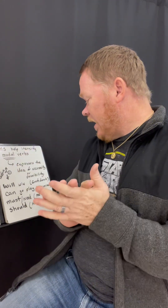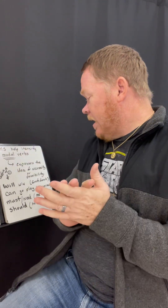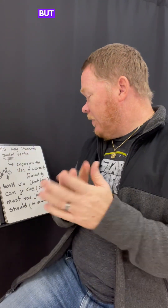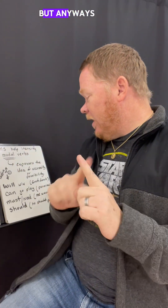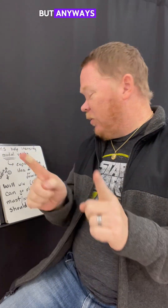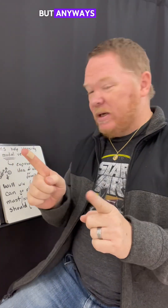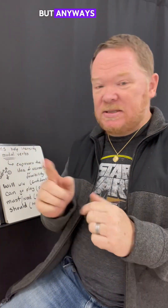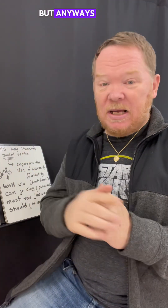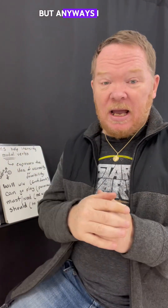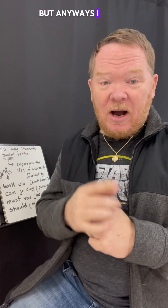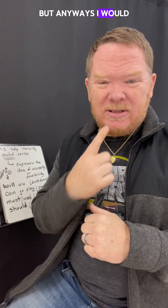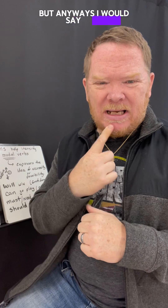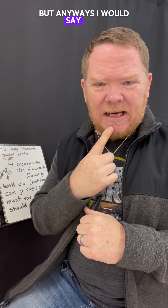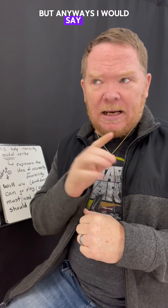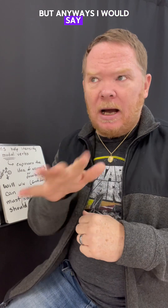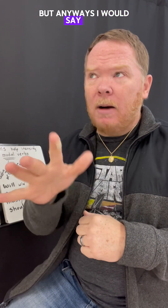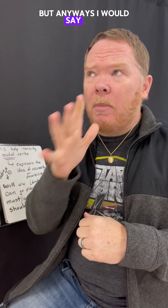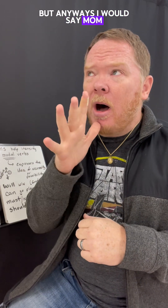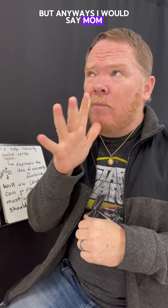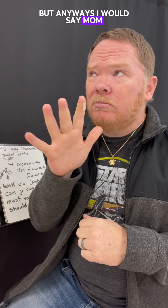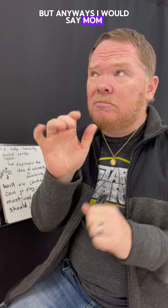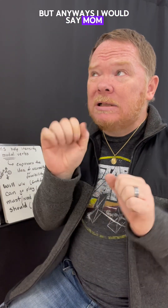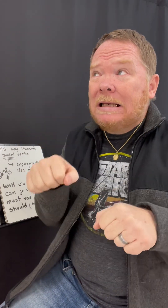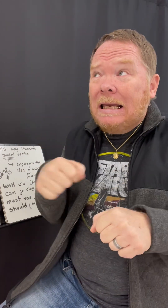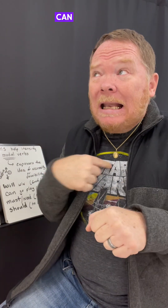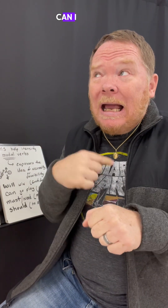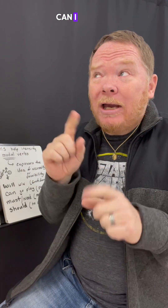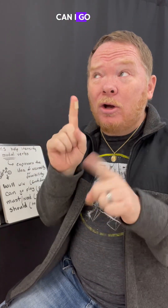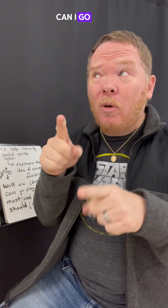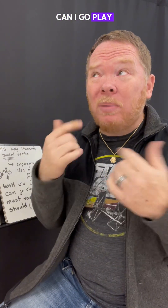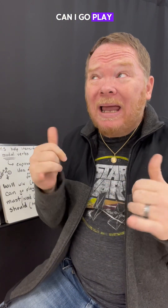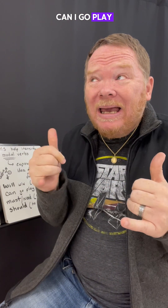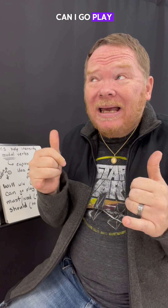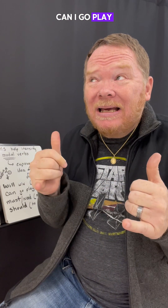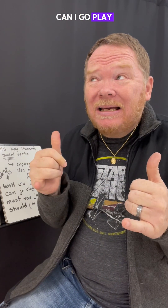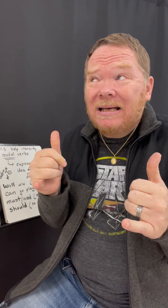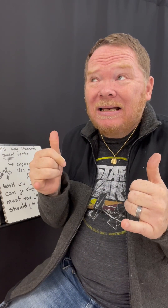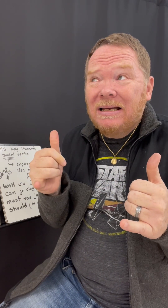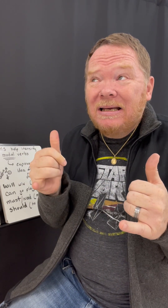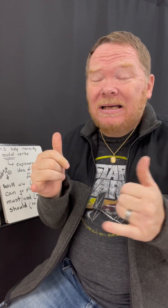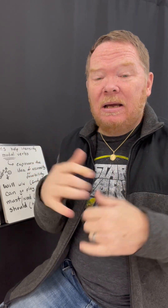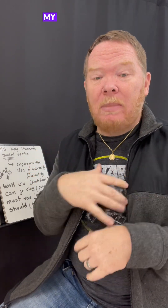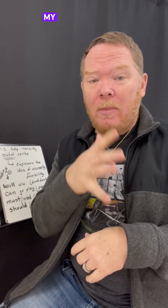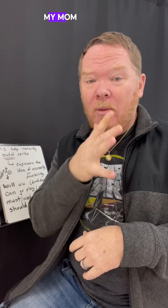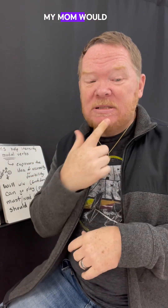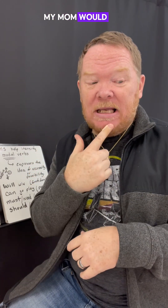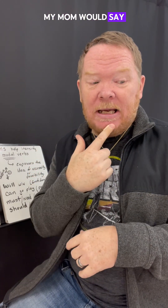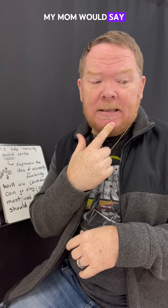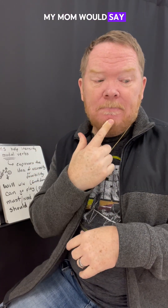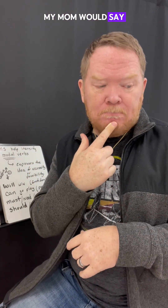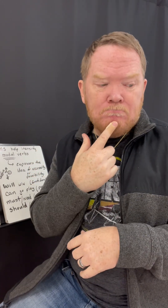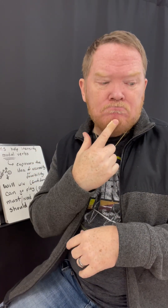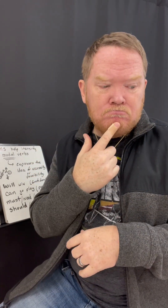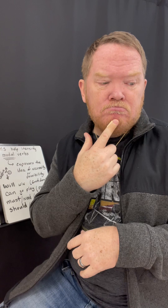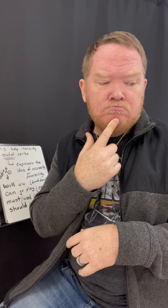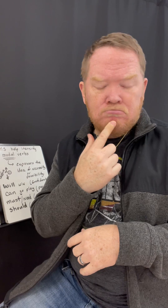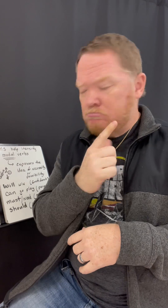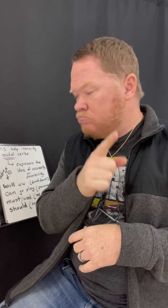But anyways, I would say, Mom, can I go play? My mom would say,